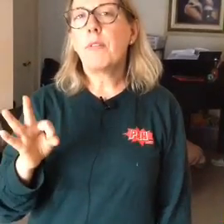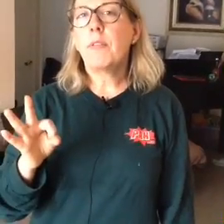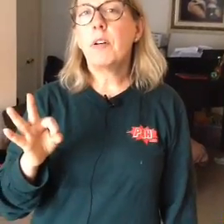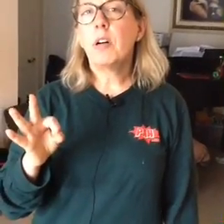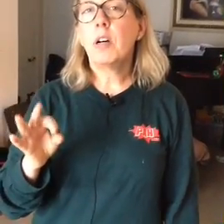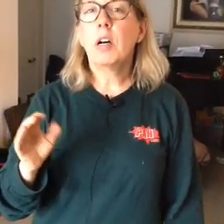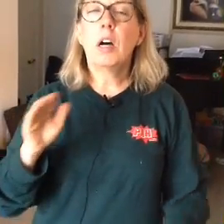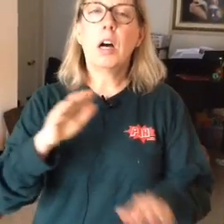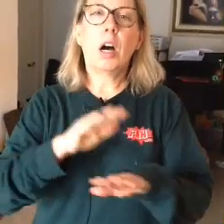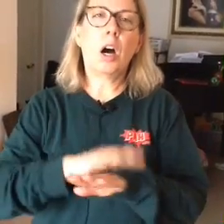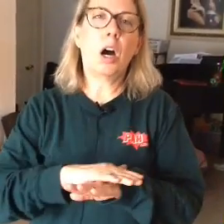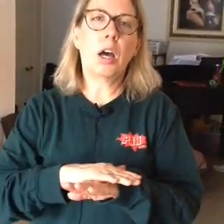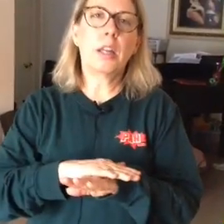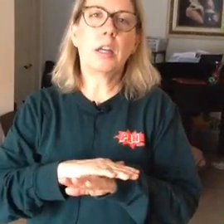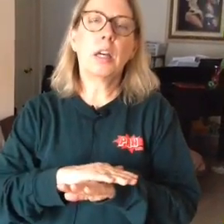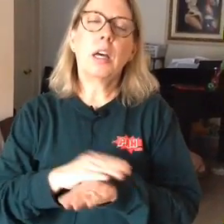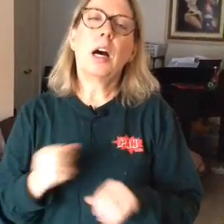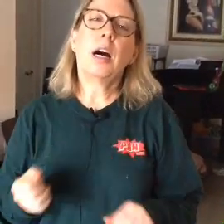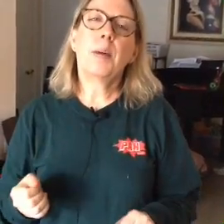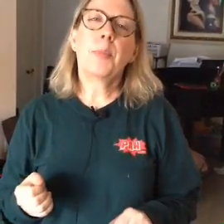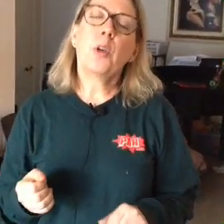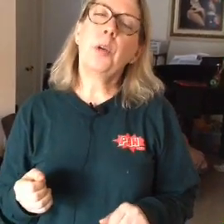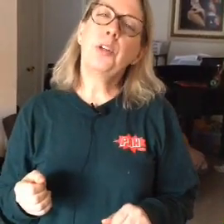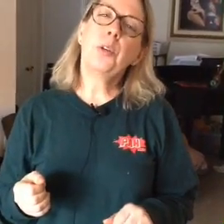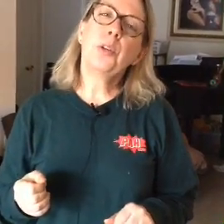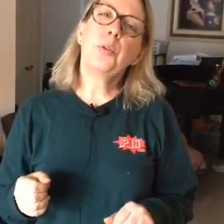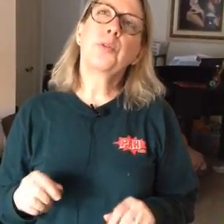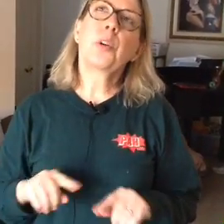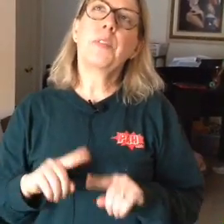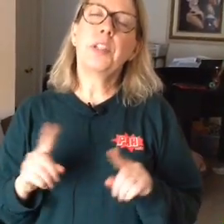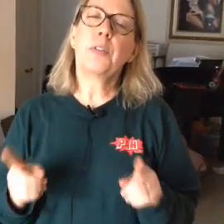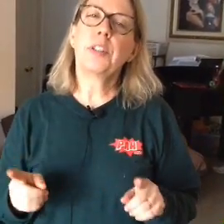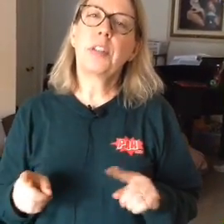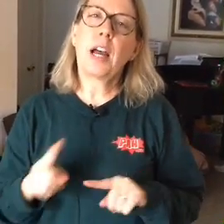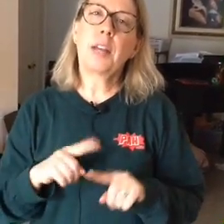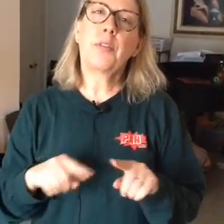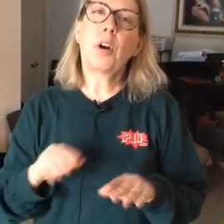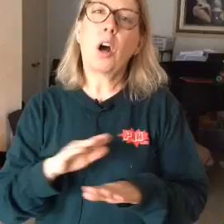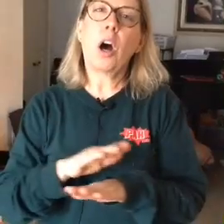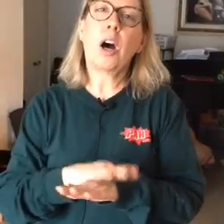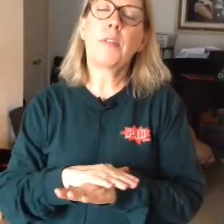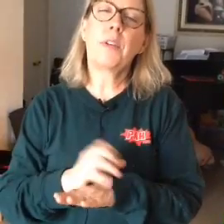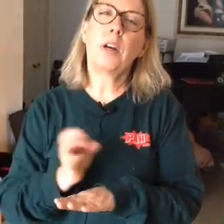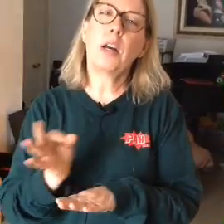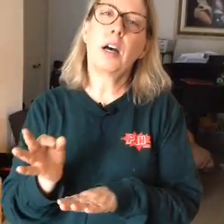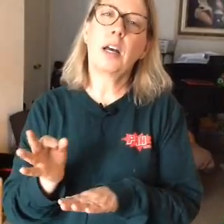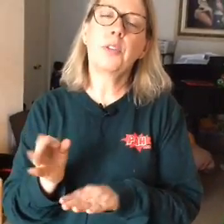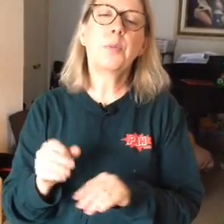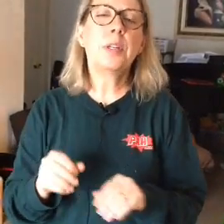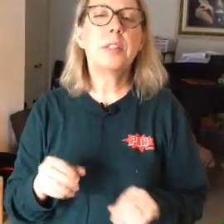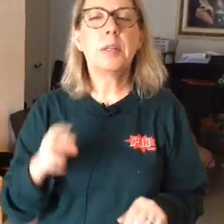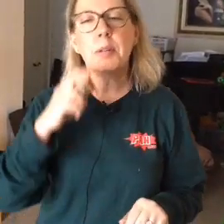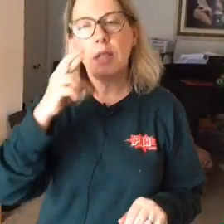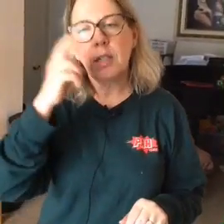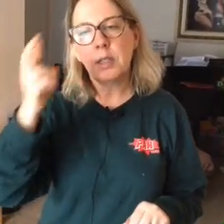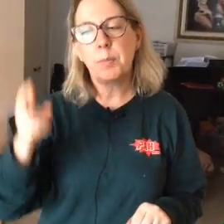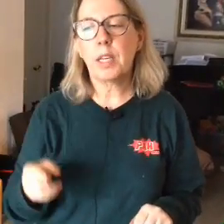Off, on. We do use sort of a different sign for off, and the reason is